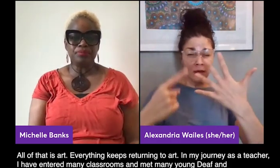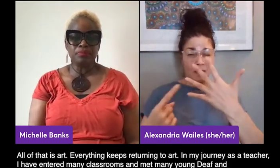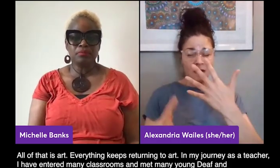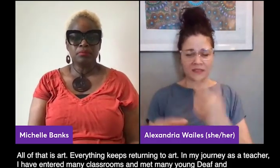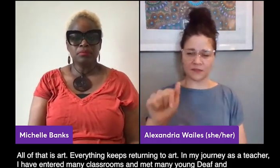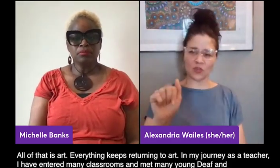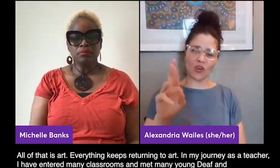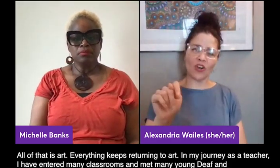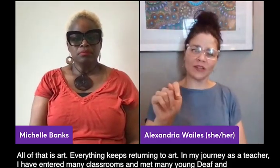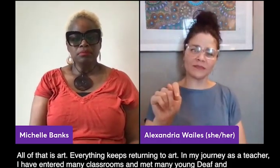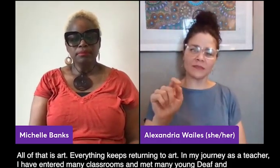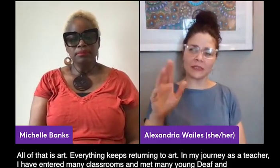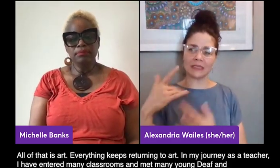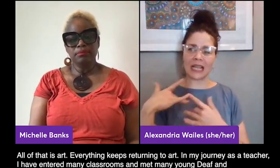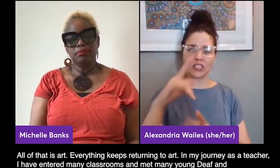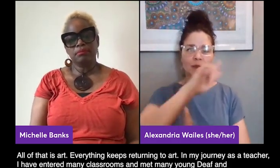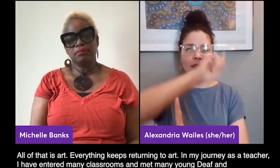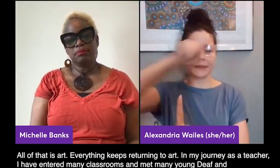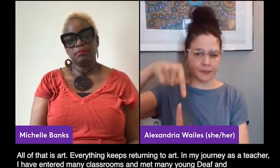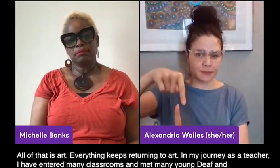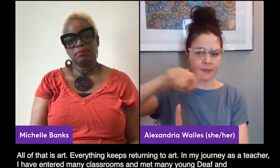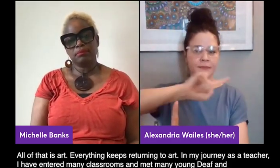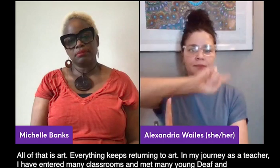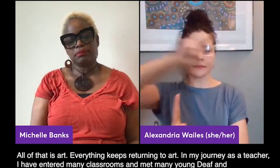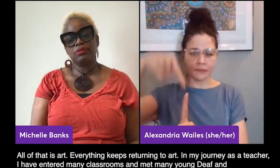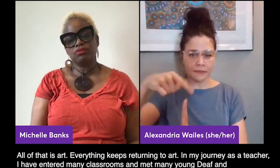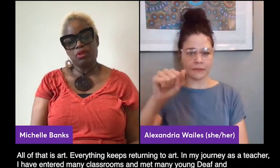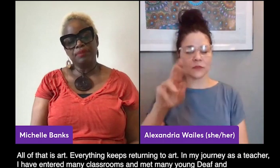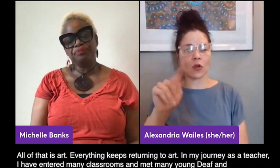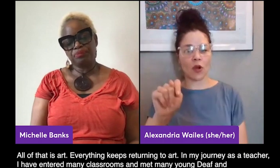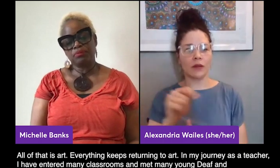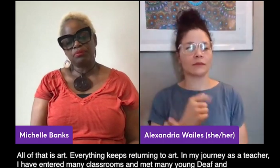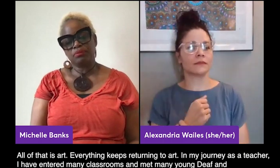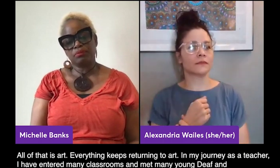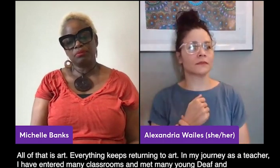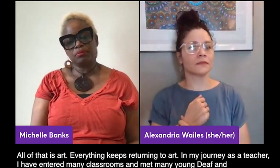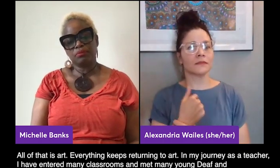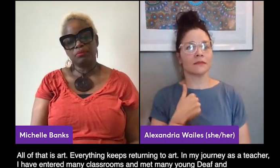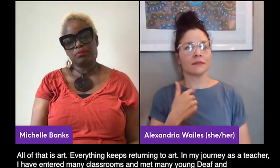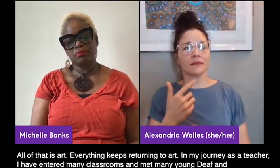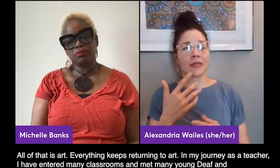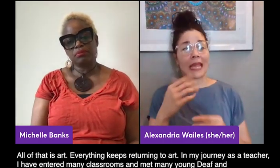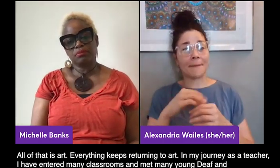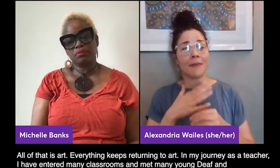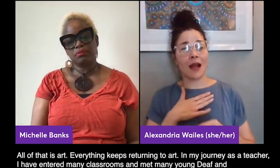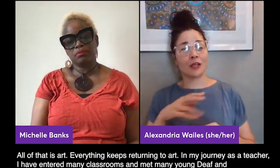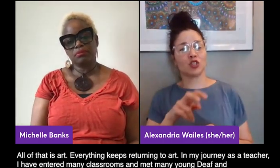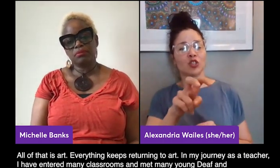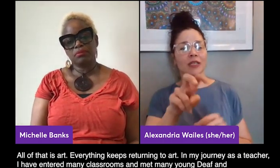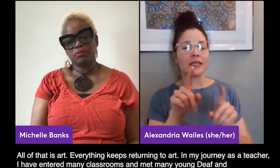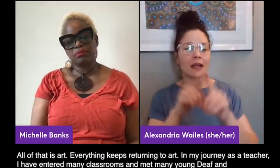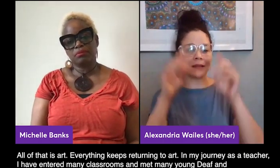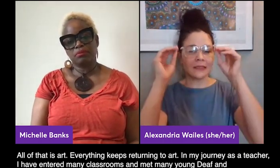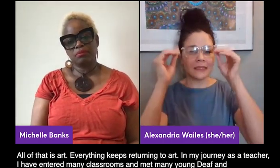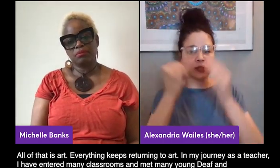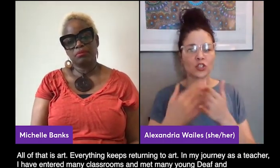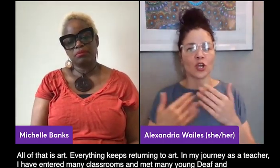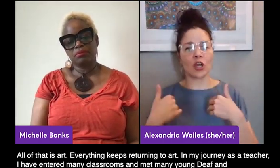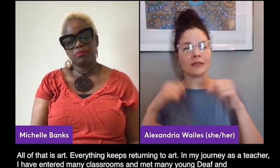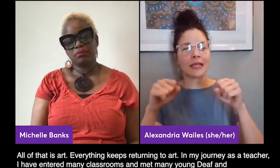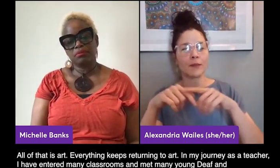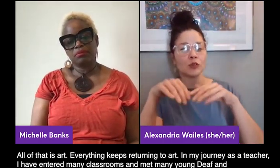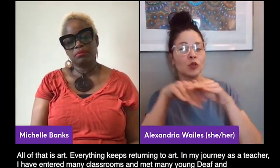to art. In my journey as a teacher, I have entered many classrooms and met many young, deaf, and hard of